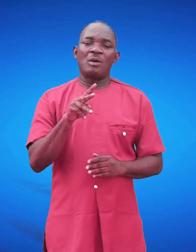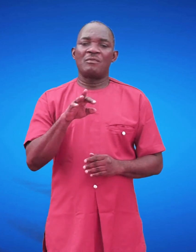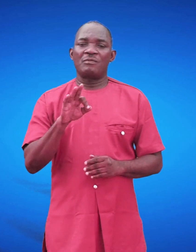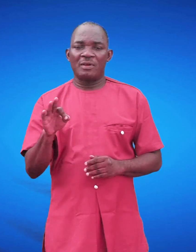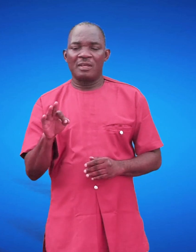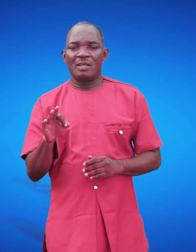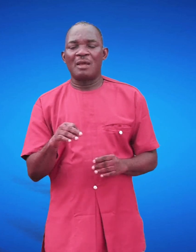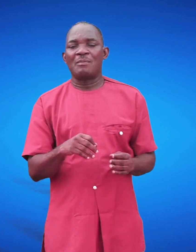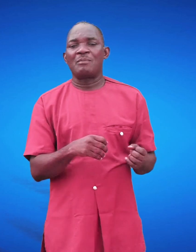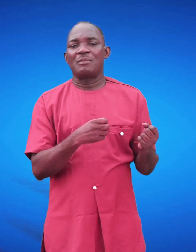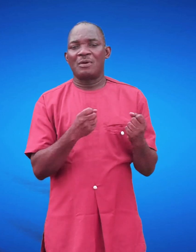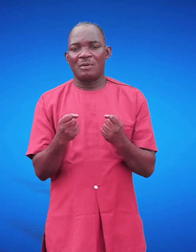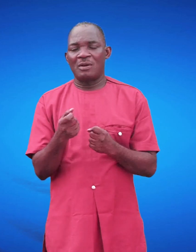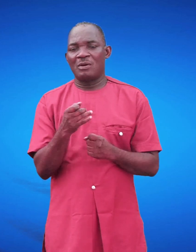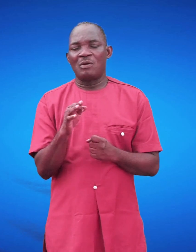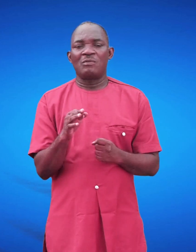power of attorney.